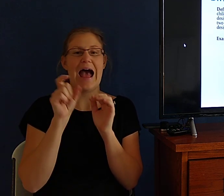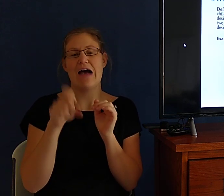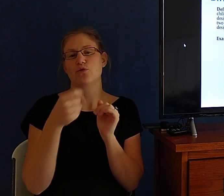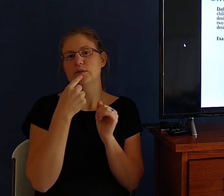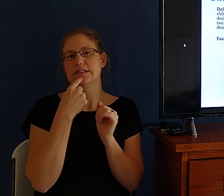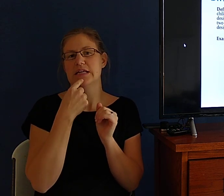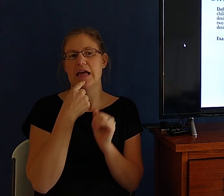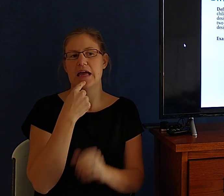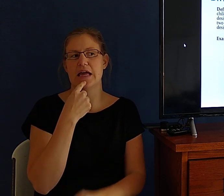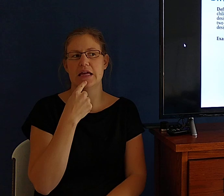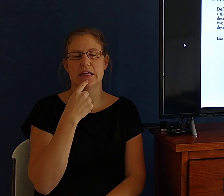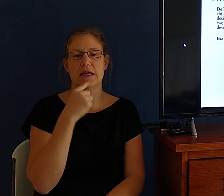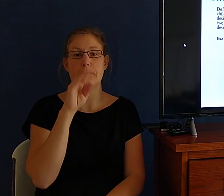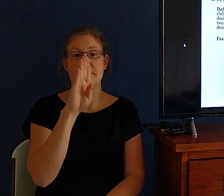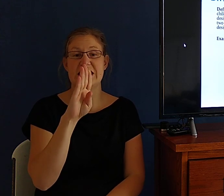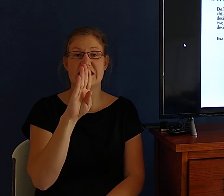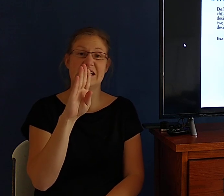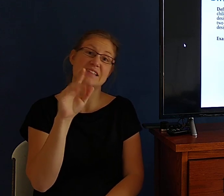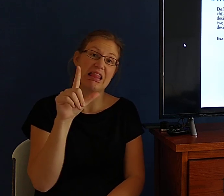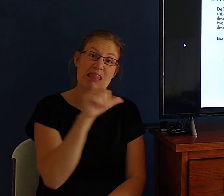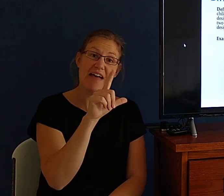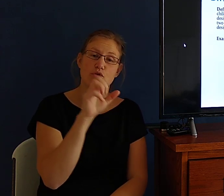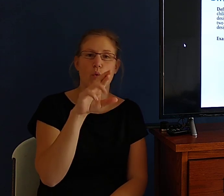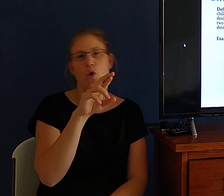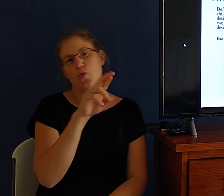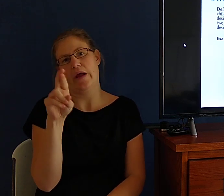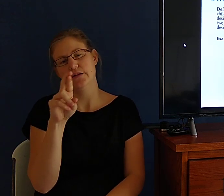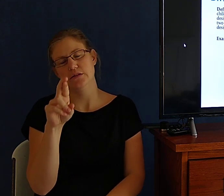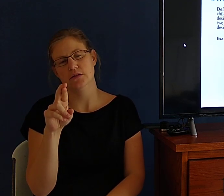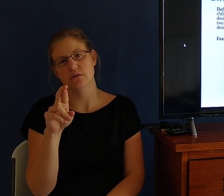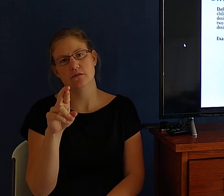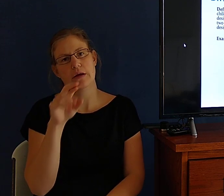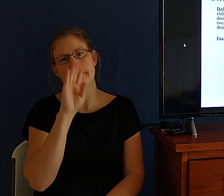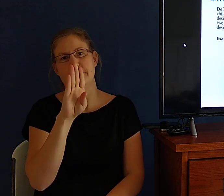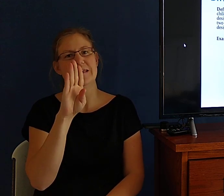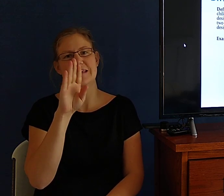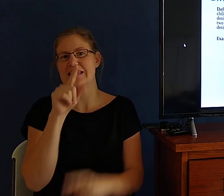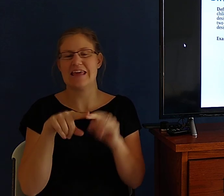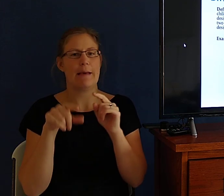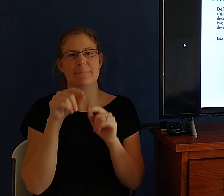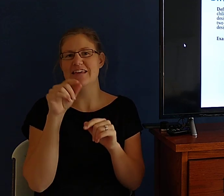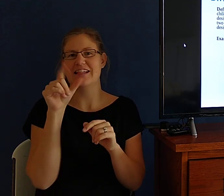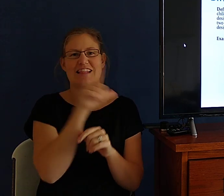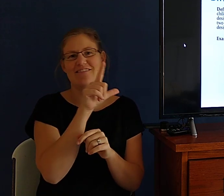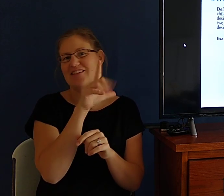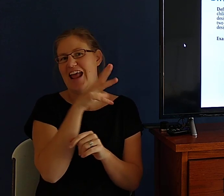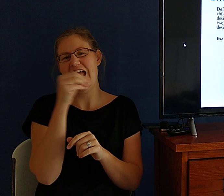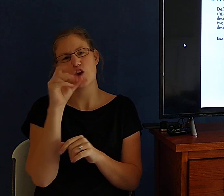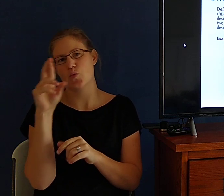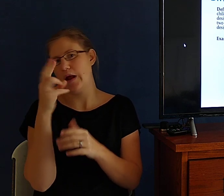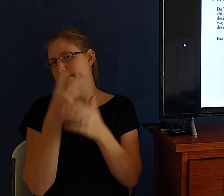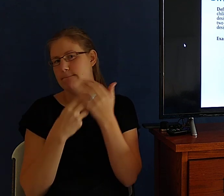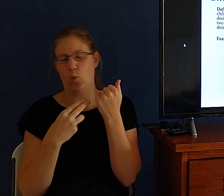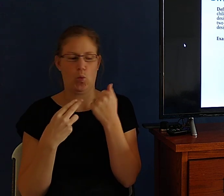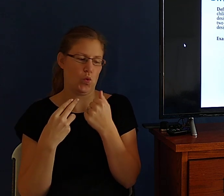is left or right. B cannot be left and right child of A